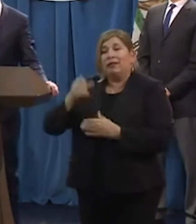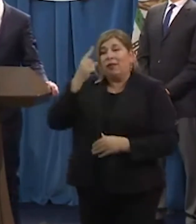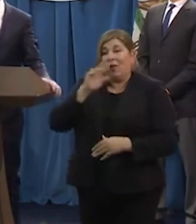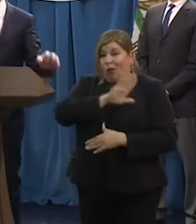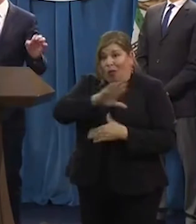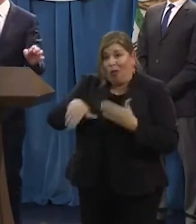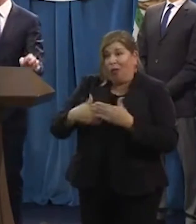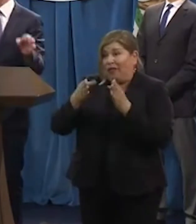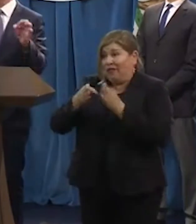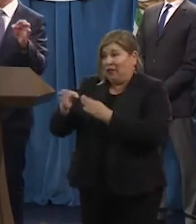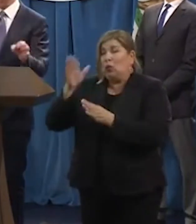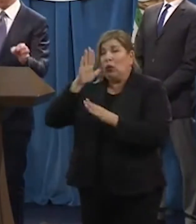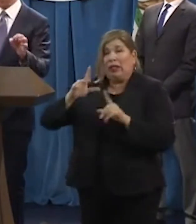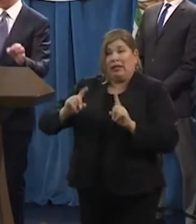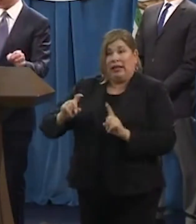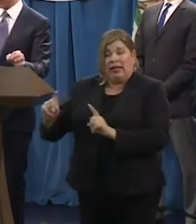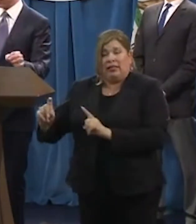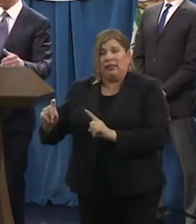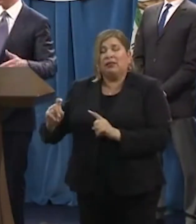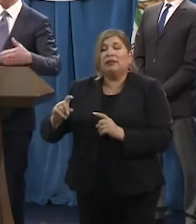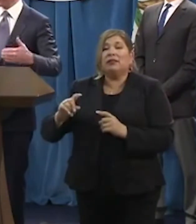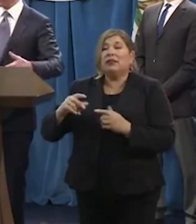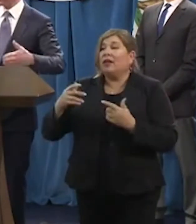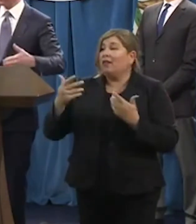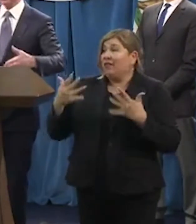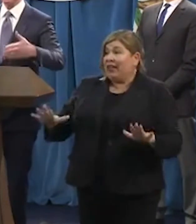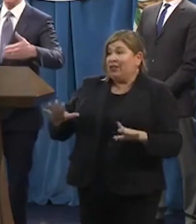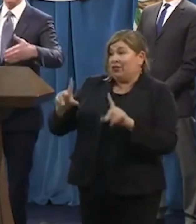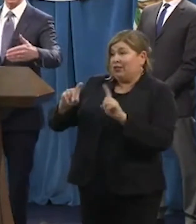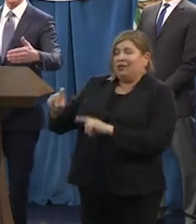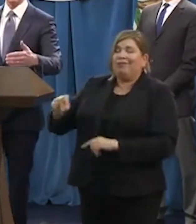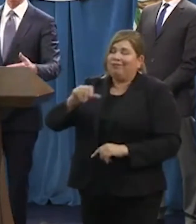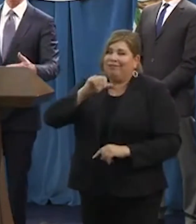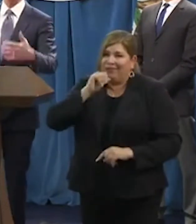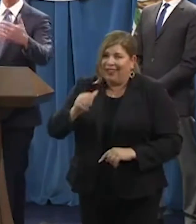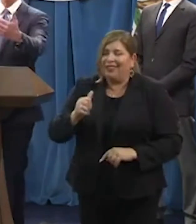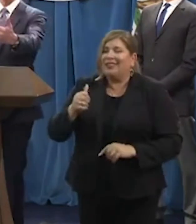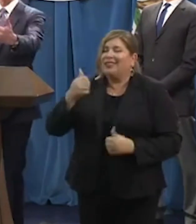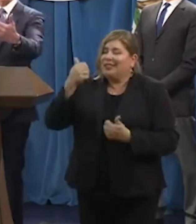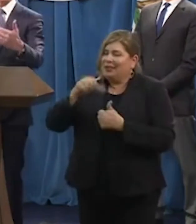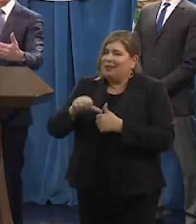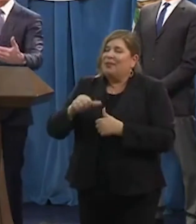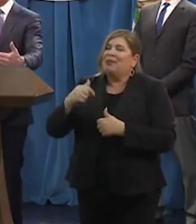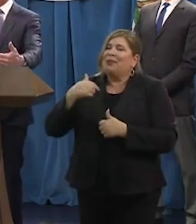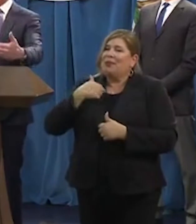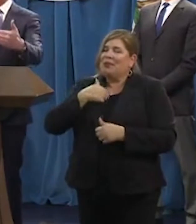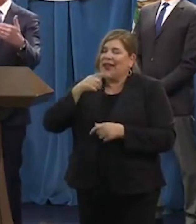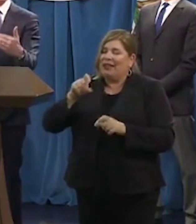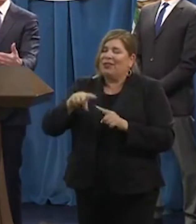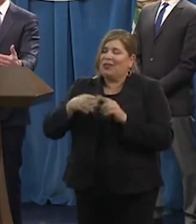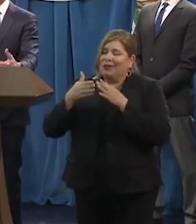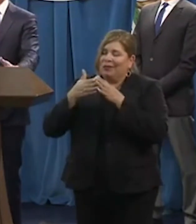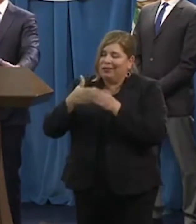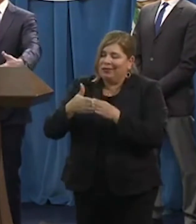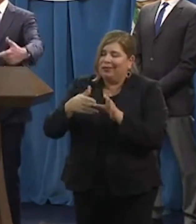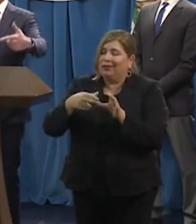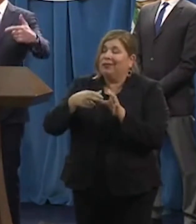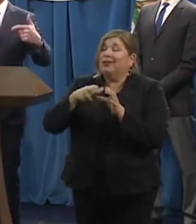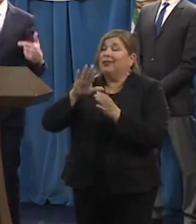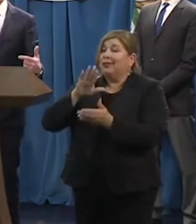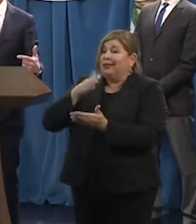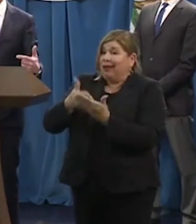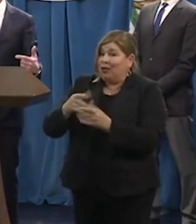tested, but not all of them have been tested. Again, this repatriation effort from the cruise ship into the Port of